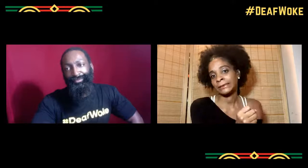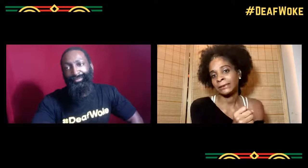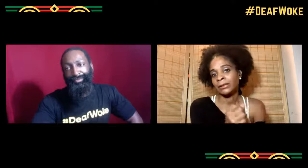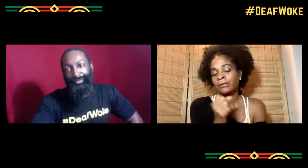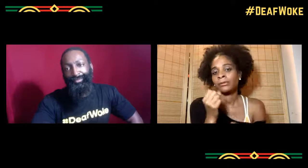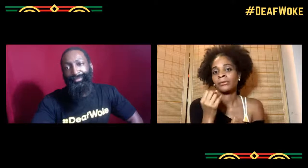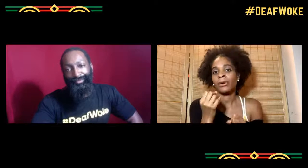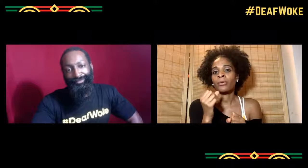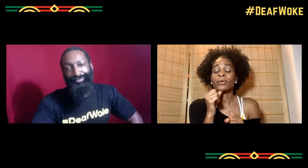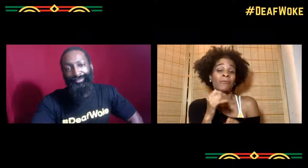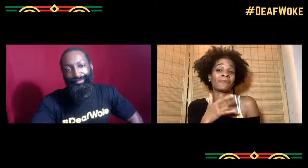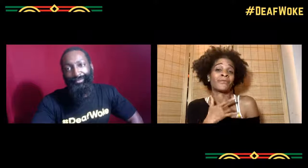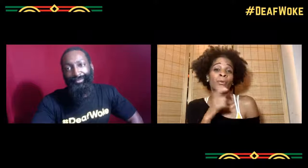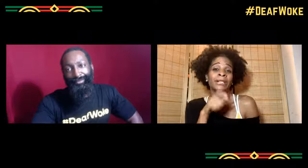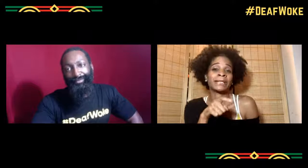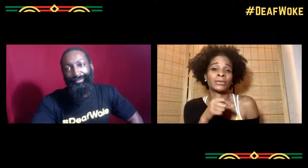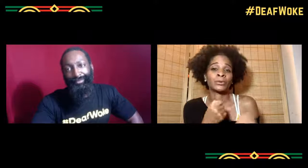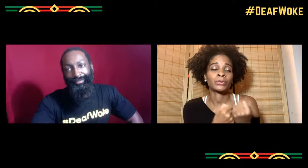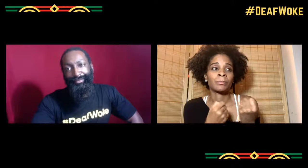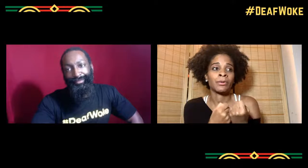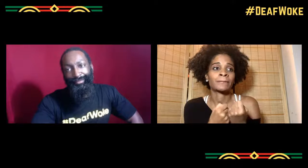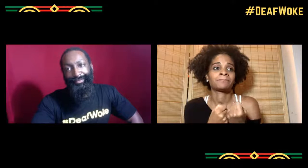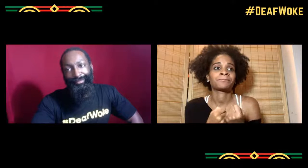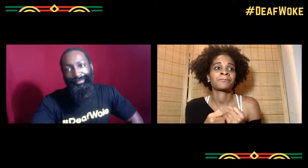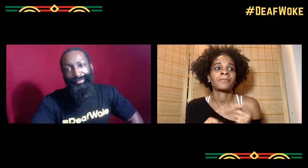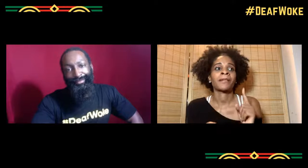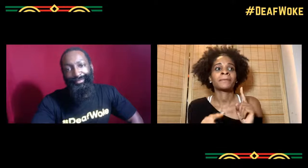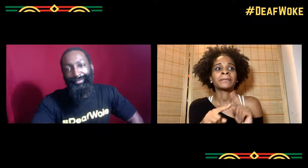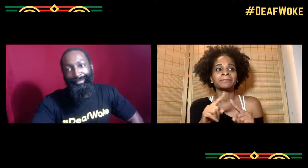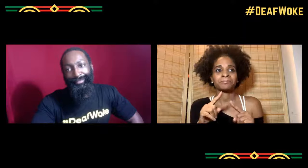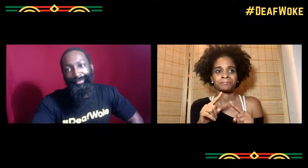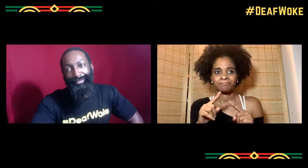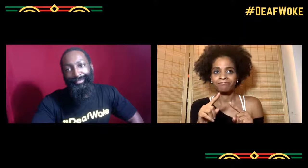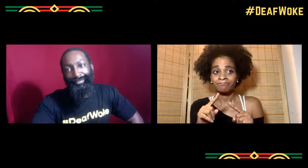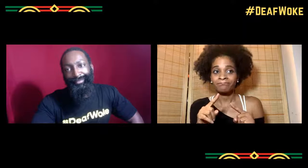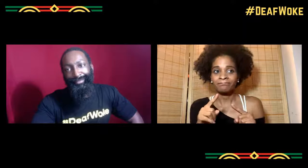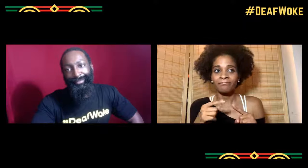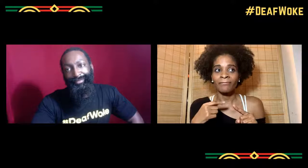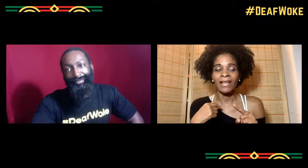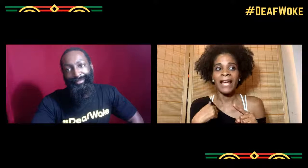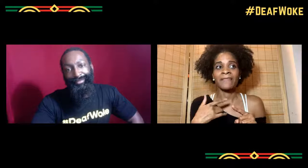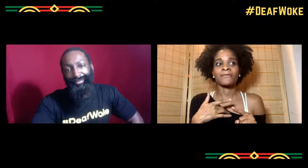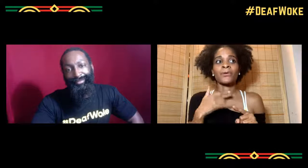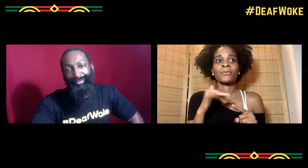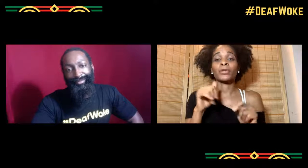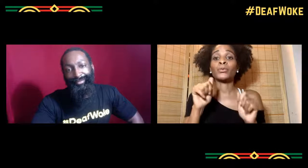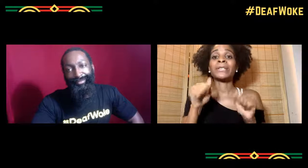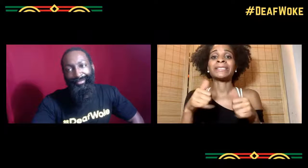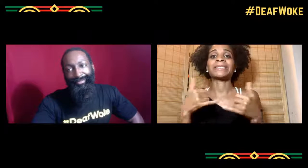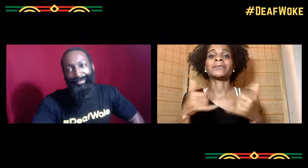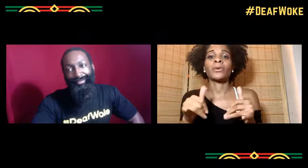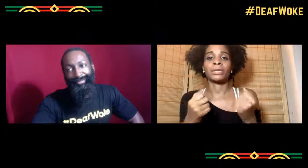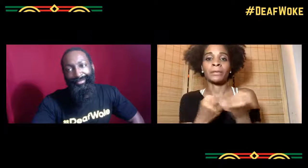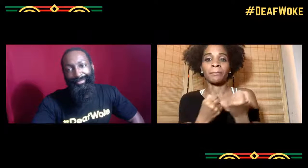you know, my field. I'm not really interested in that. But,